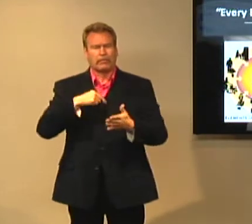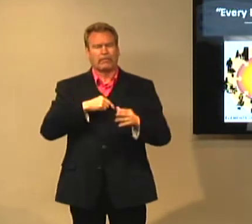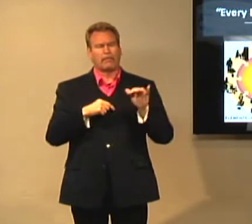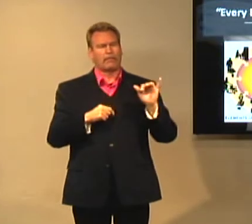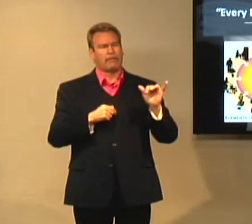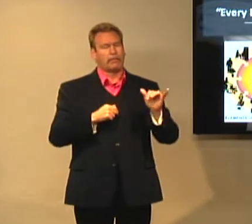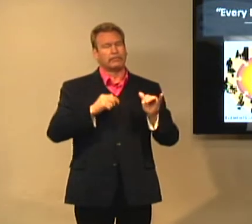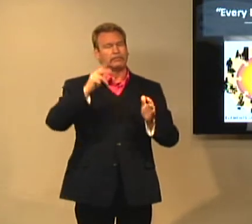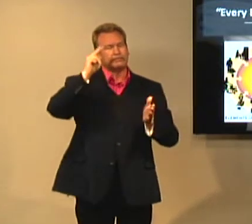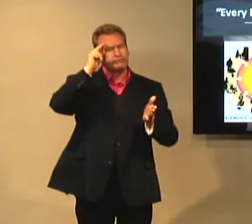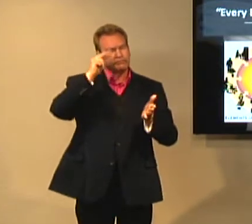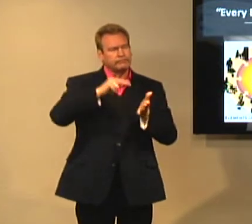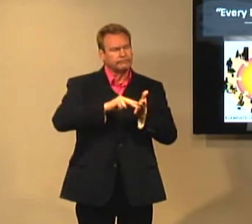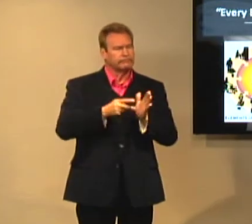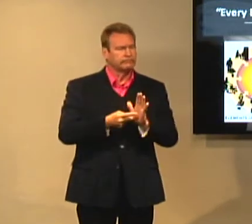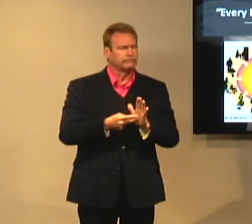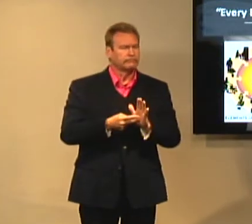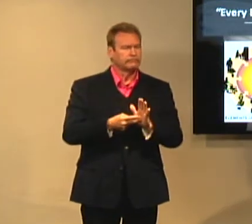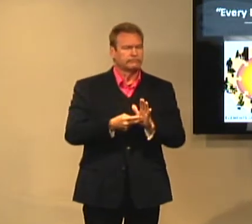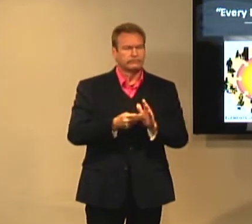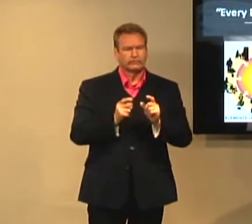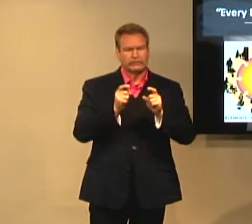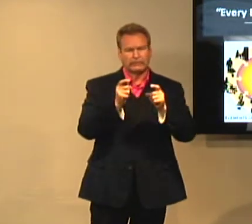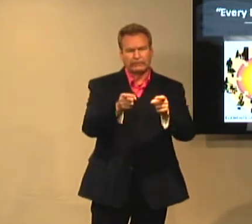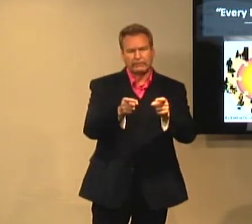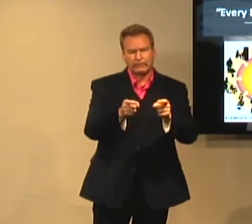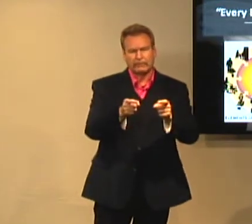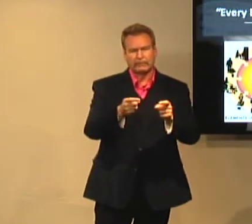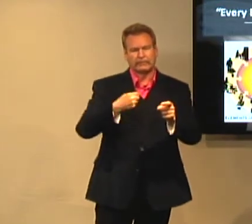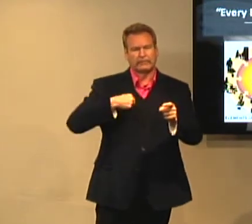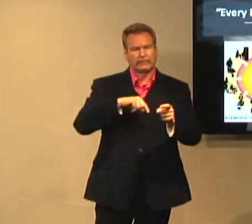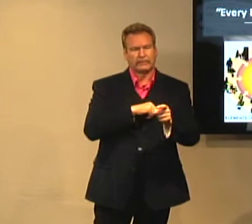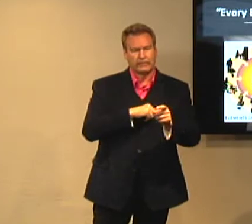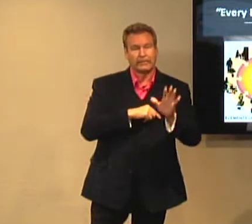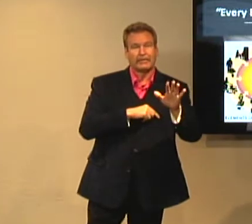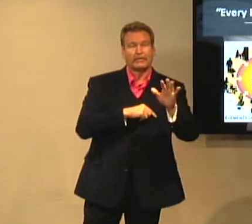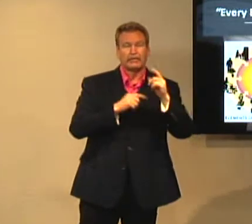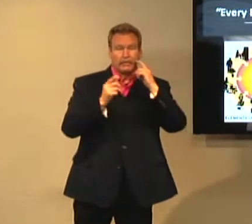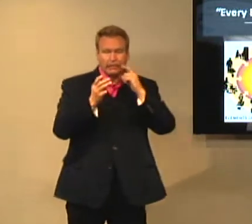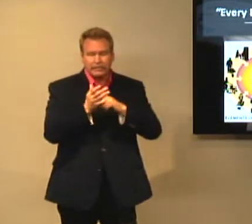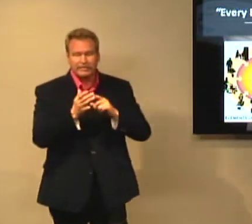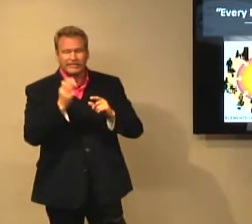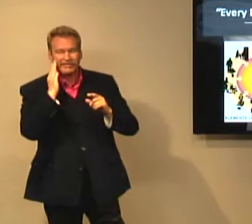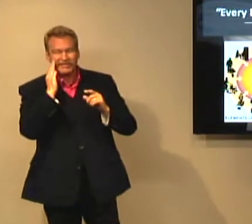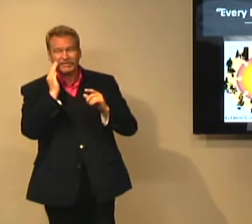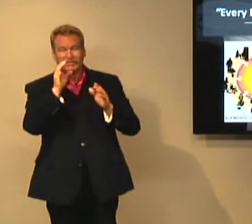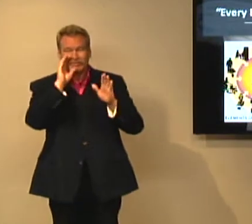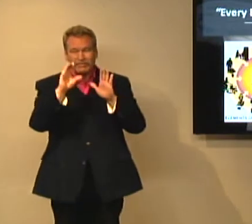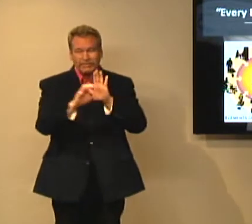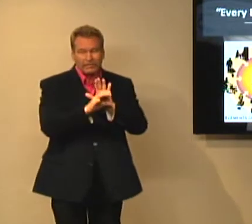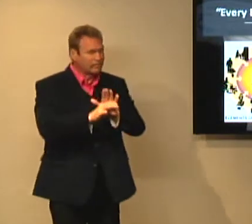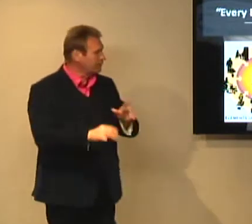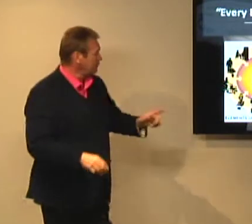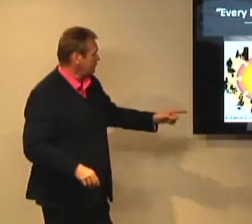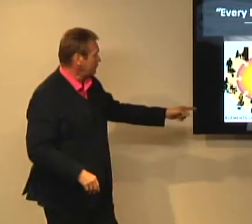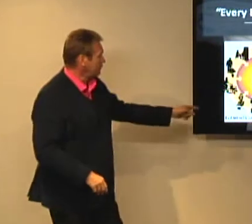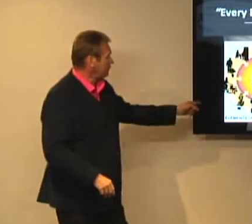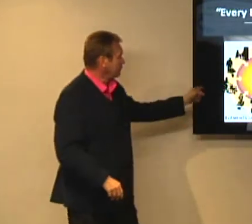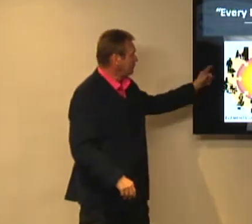Each are specific that will help us. And the purpose of these gifts that we have. So you notice